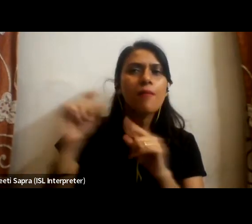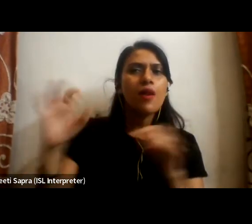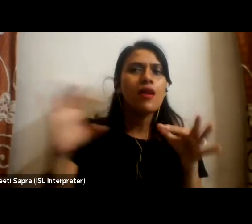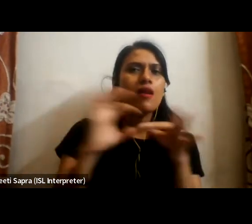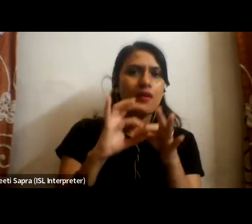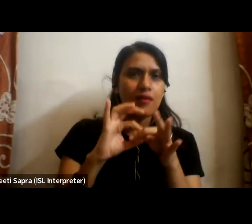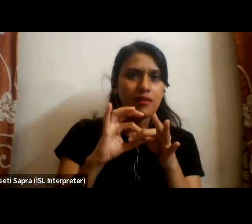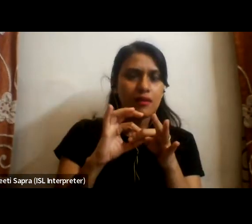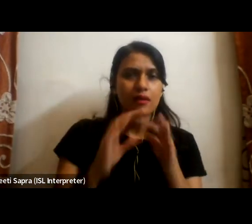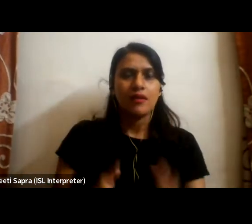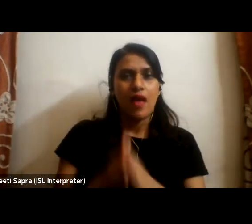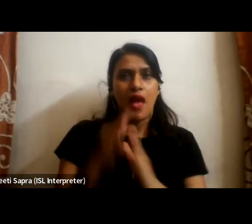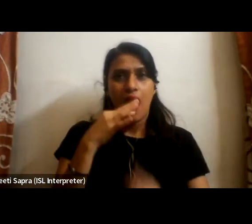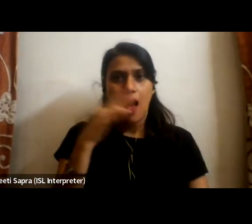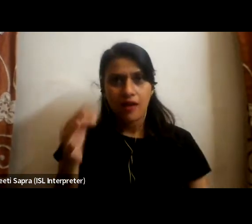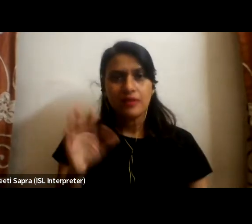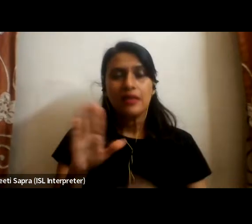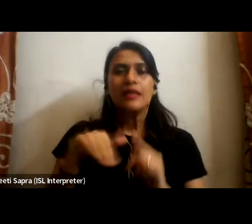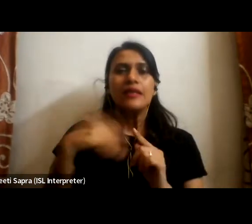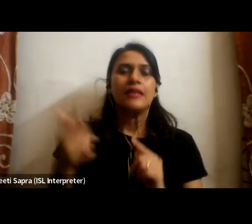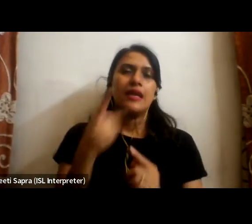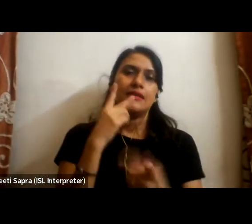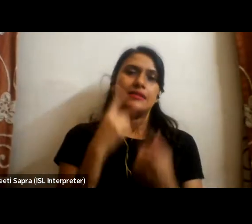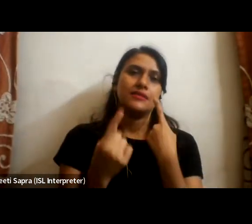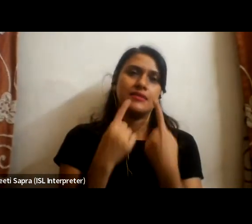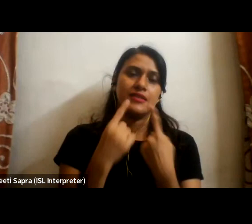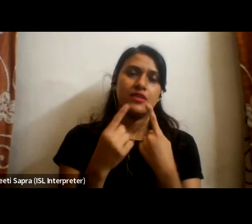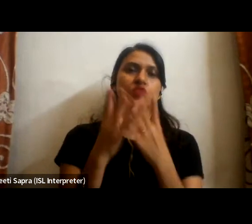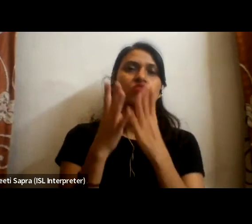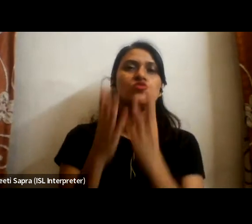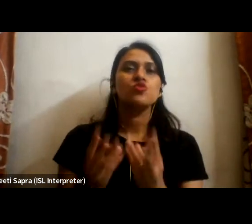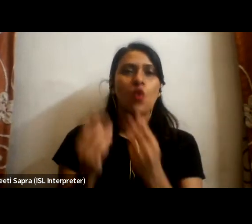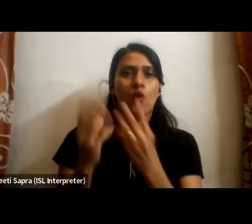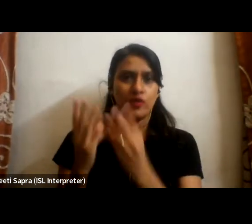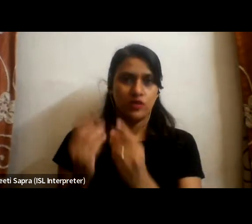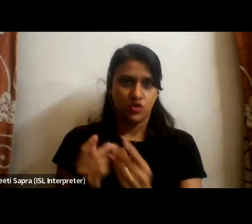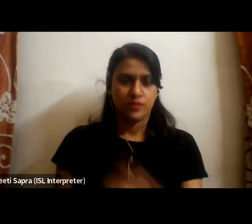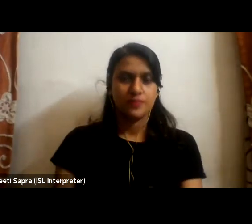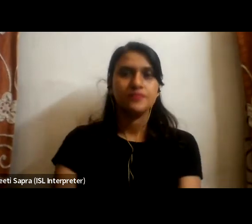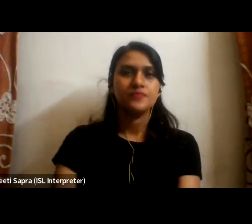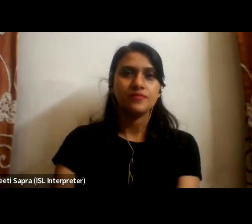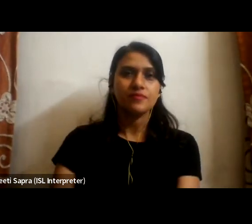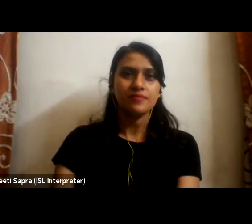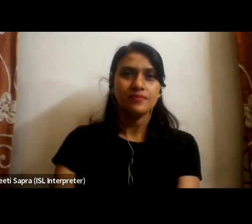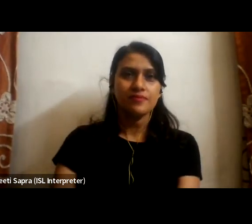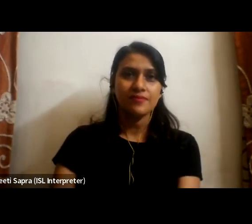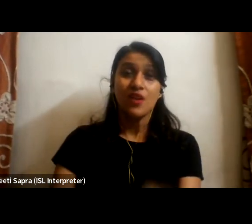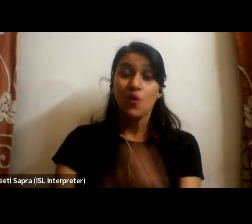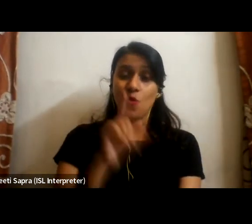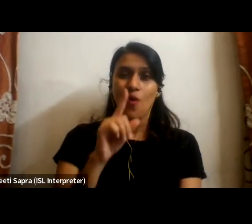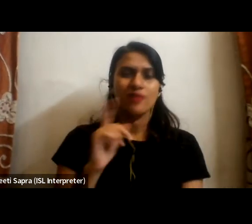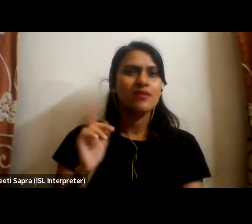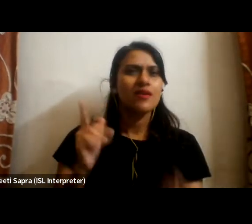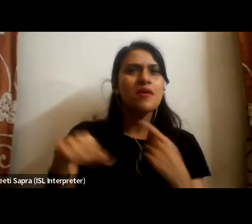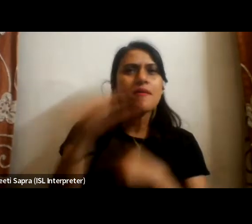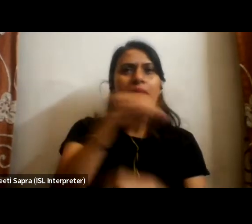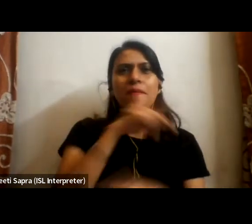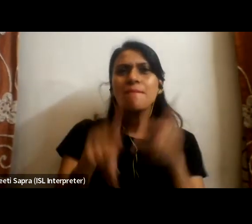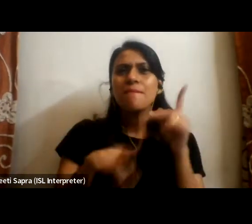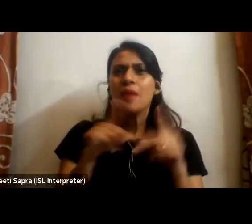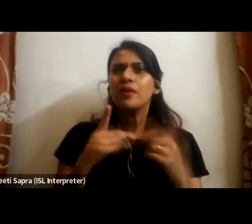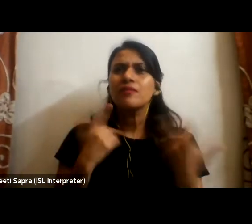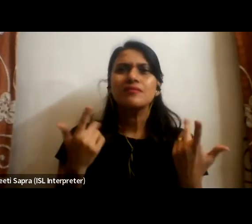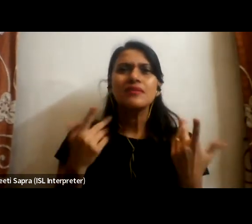the solutions before coming back to the process. And let me start with one of the more controversial ones, right? You start the